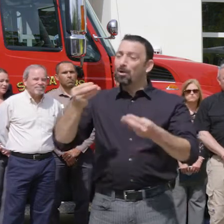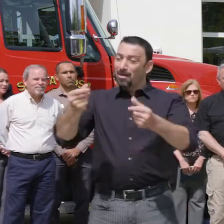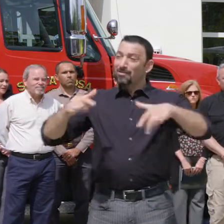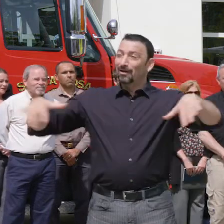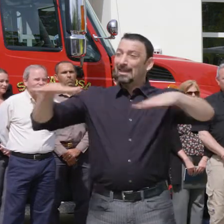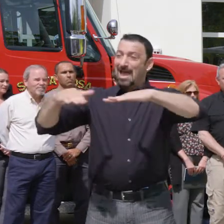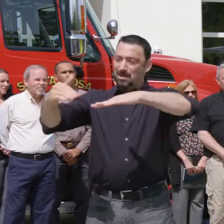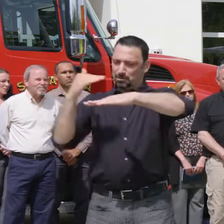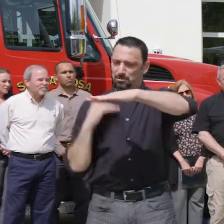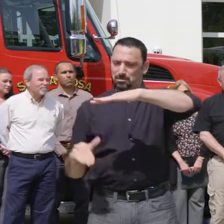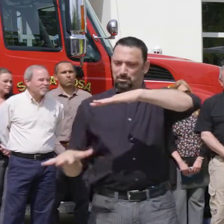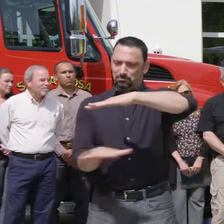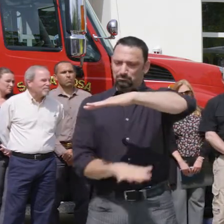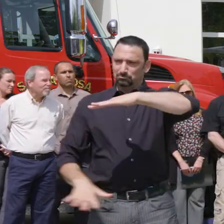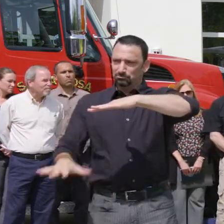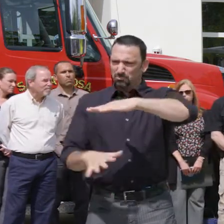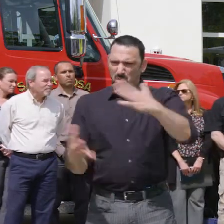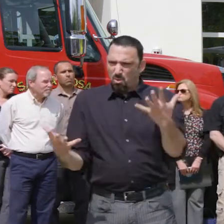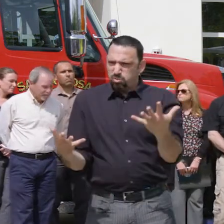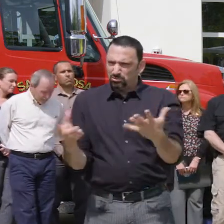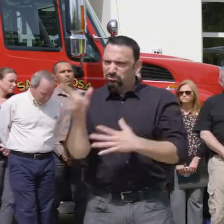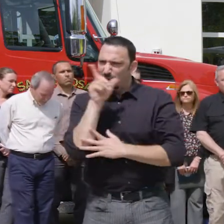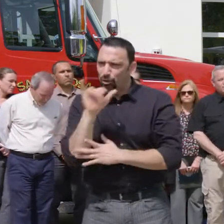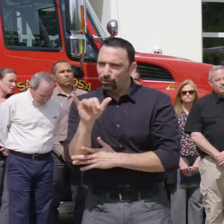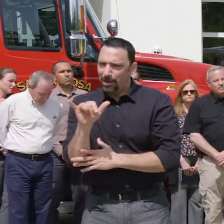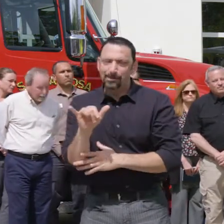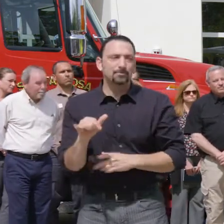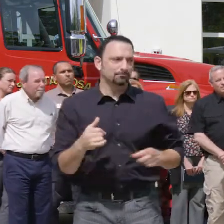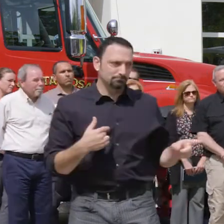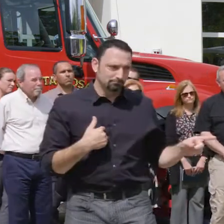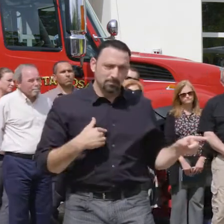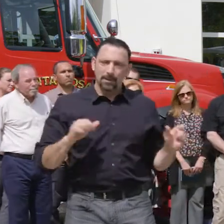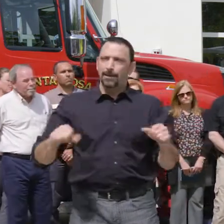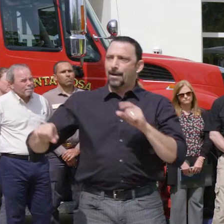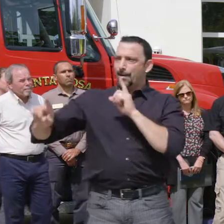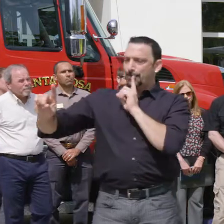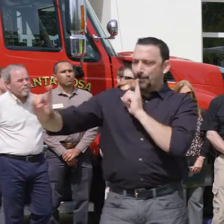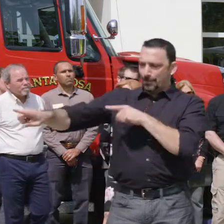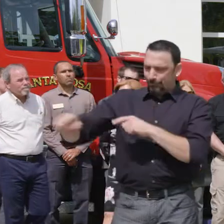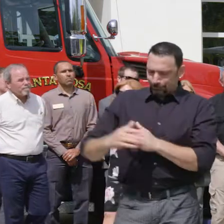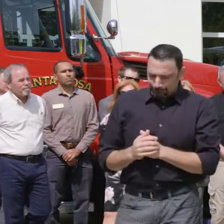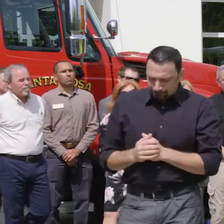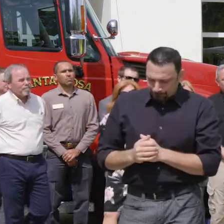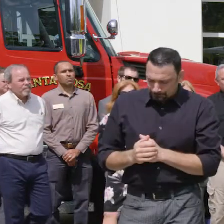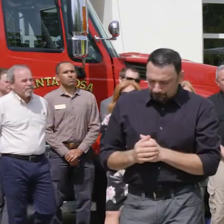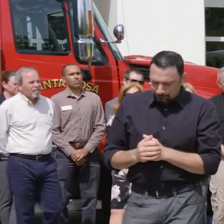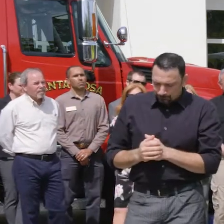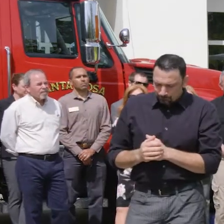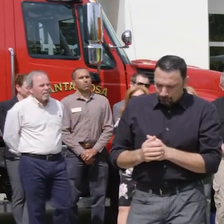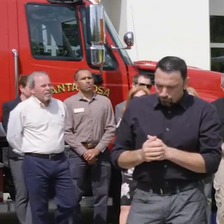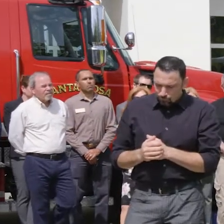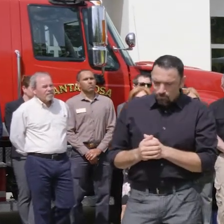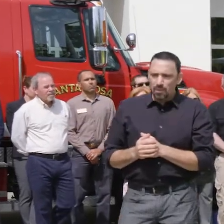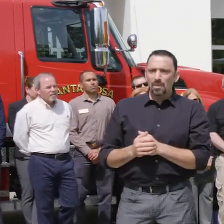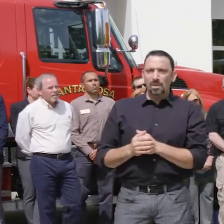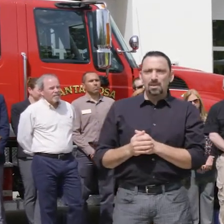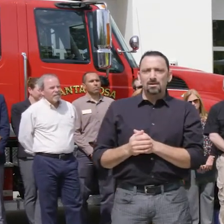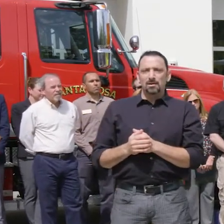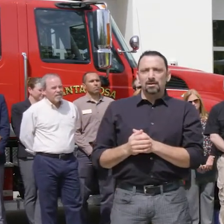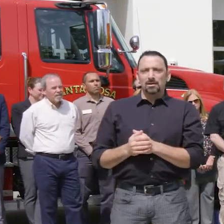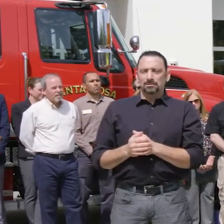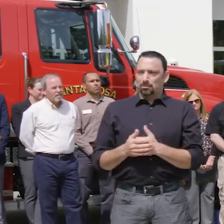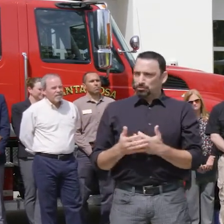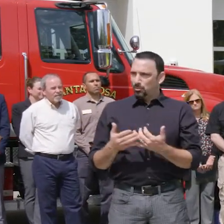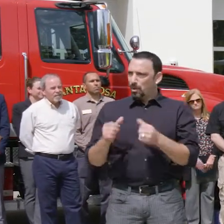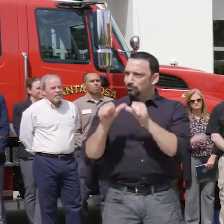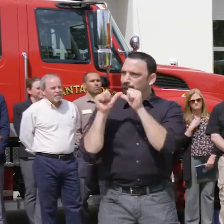I can answer that coming from the public assistance side of the house in my future, my previous life. So we're continually